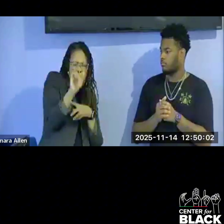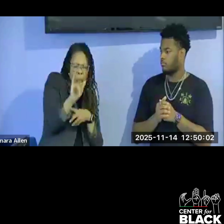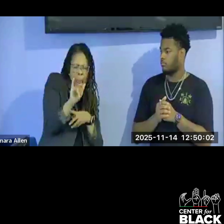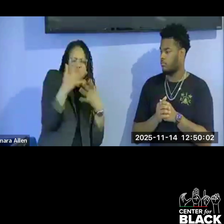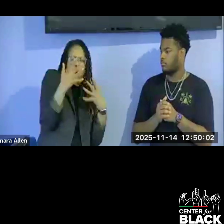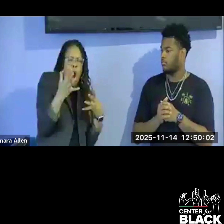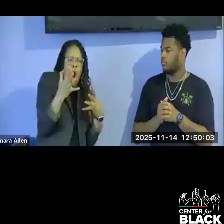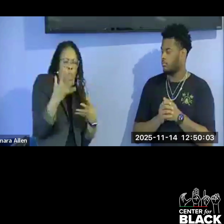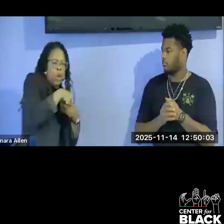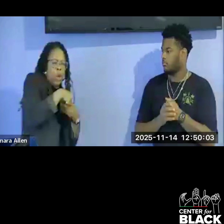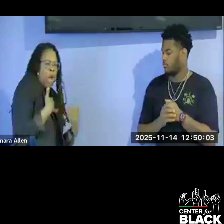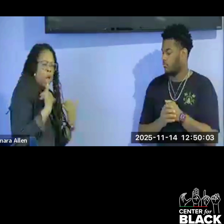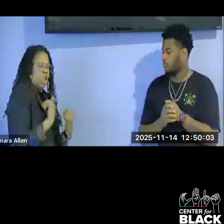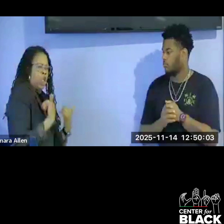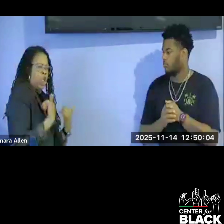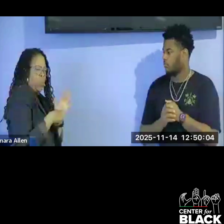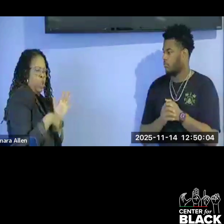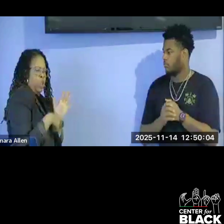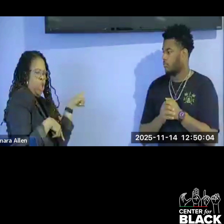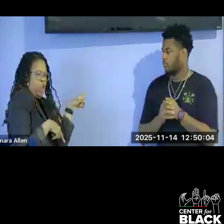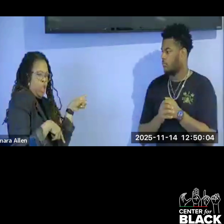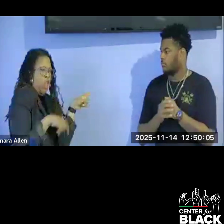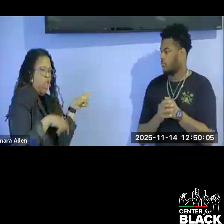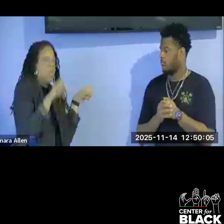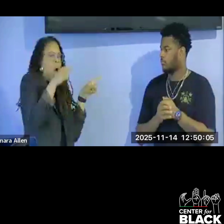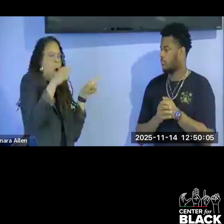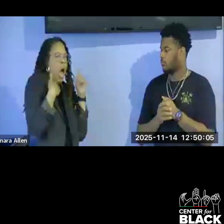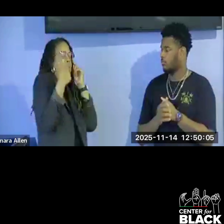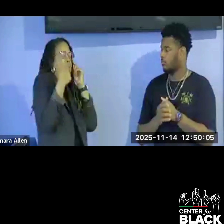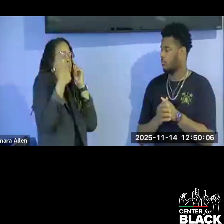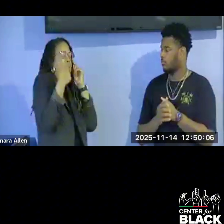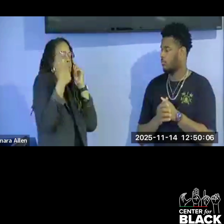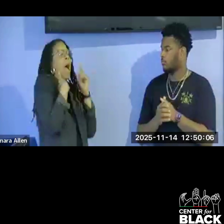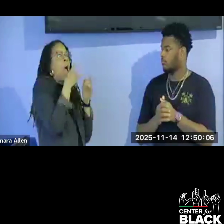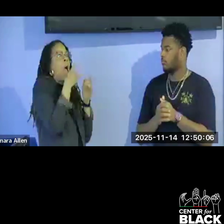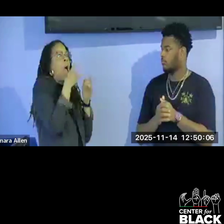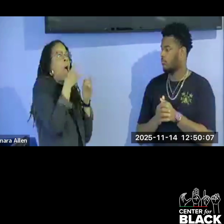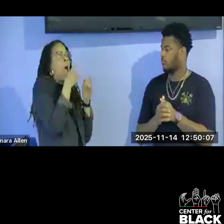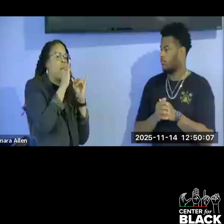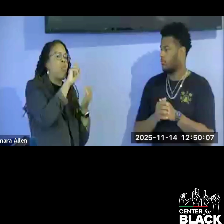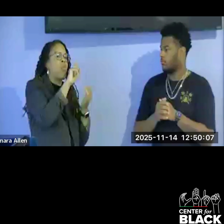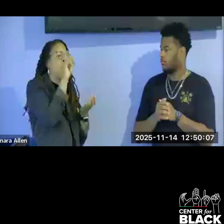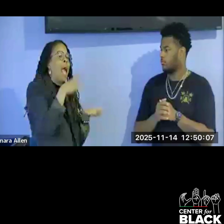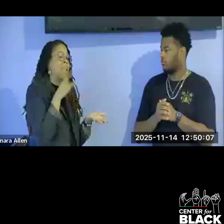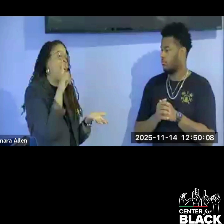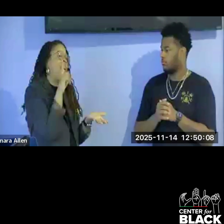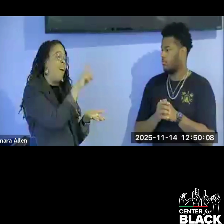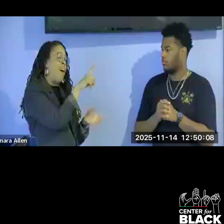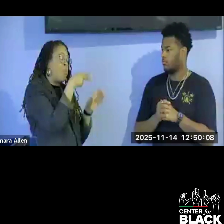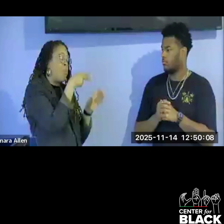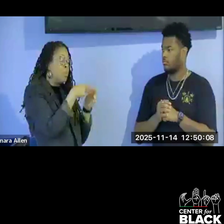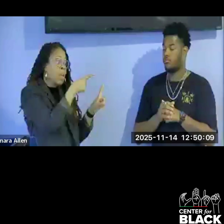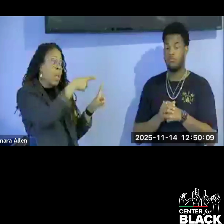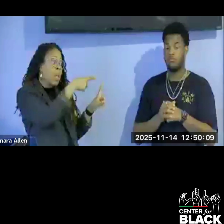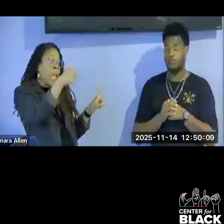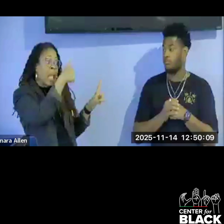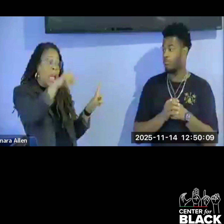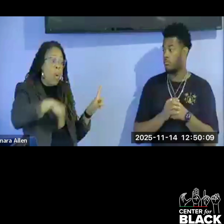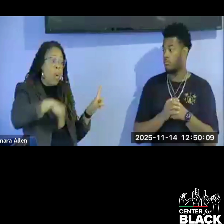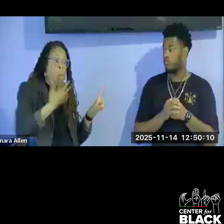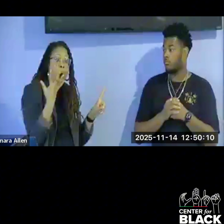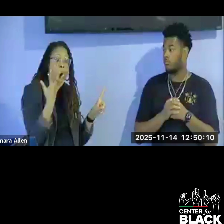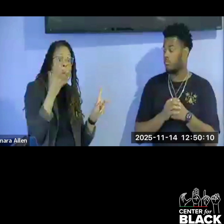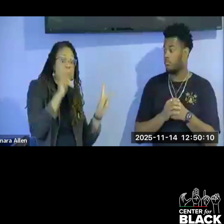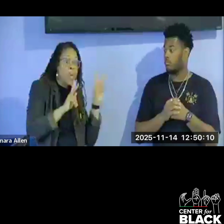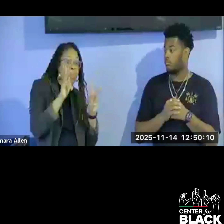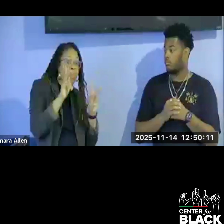could apply to those who want to look into the experience of bullying. Okay, so I did